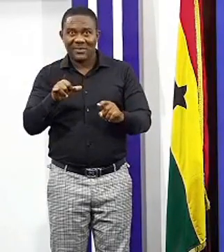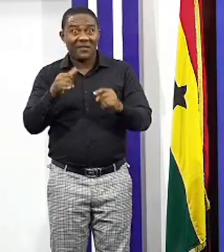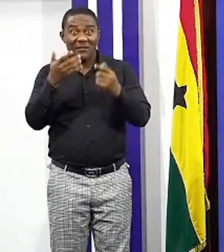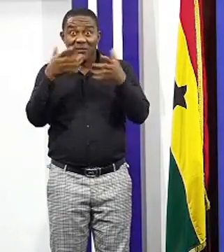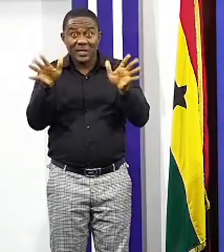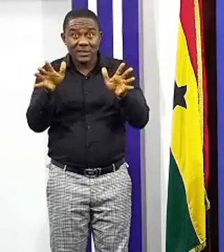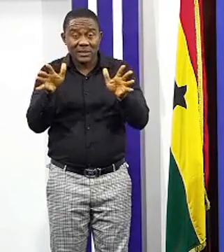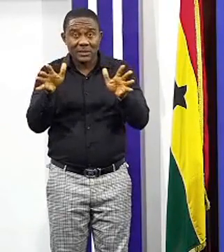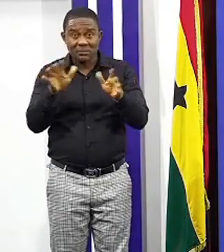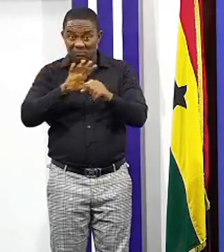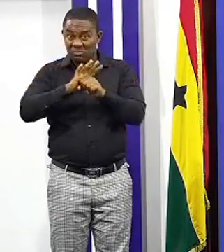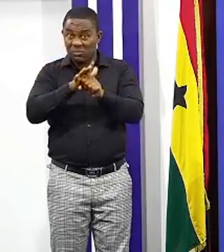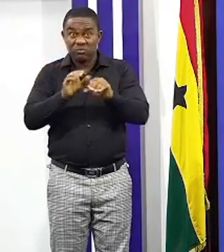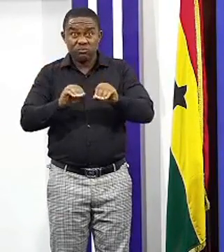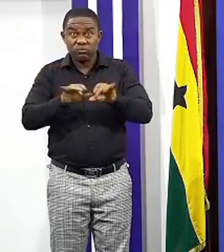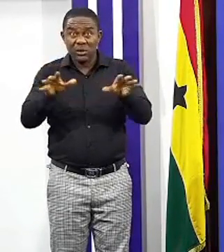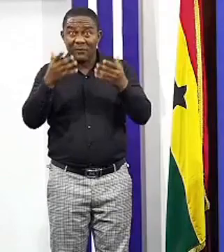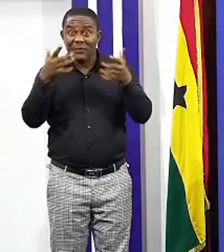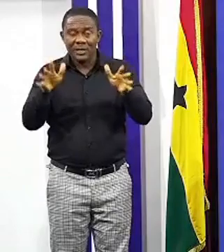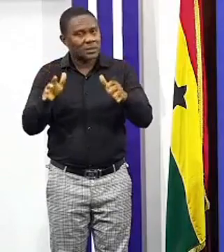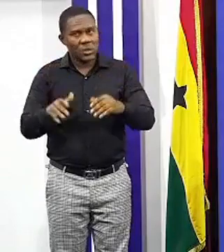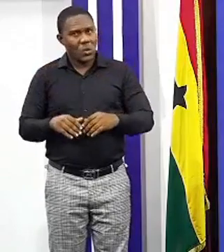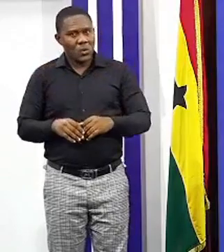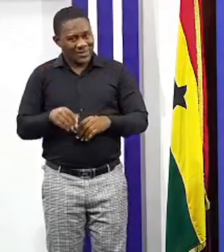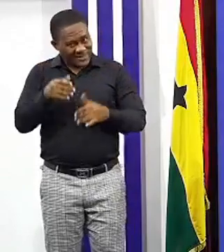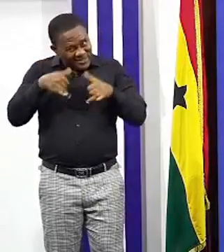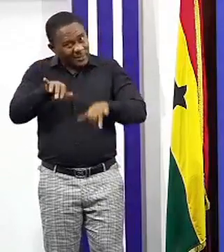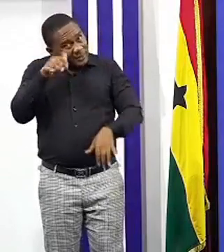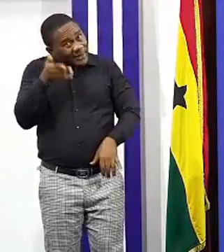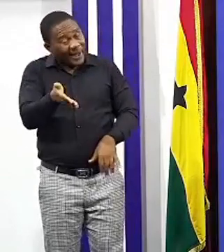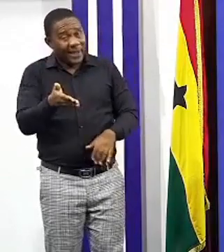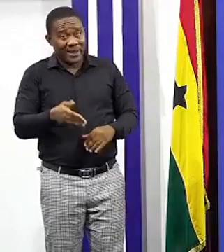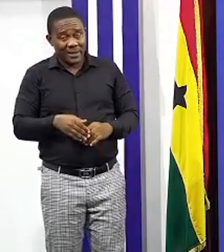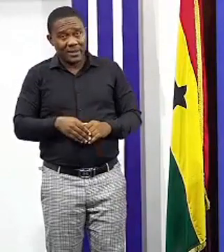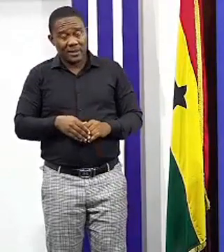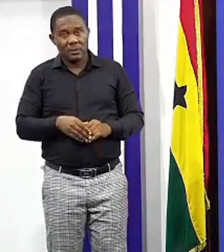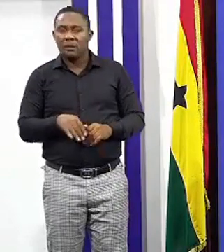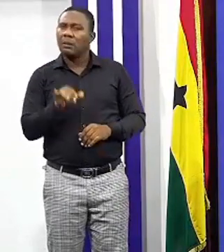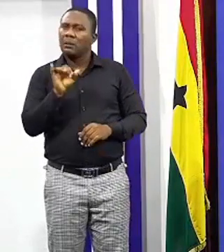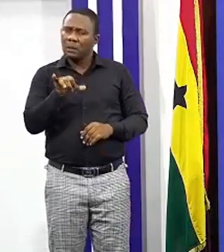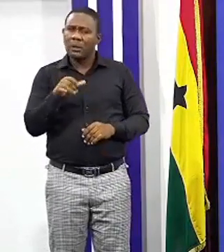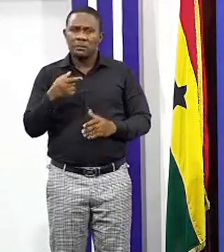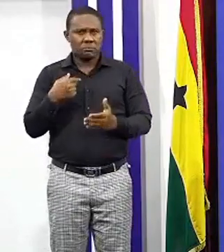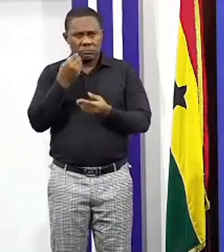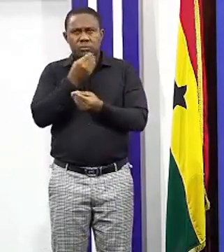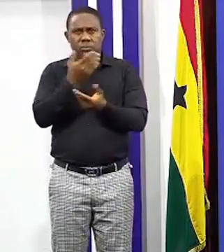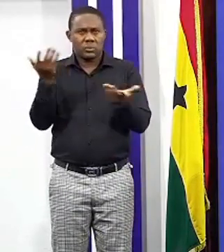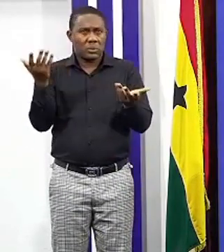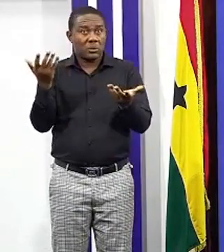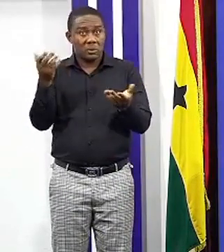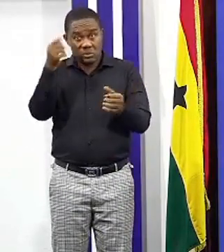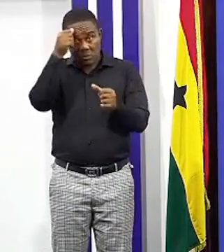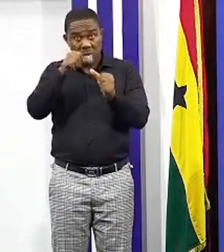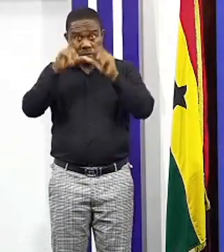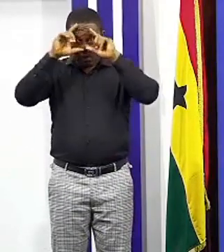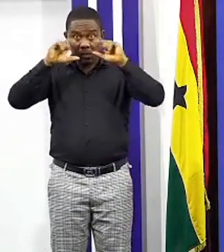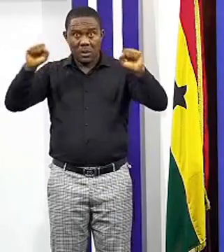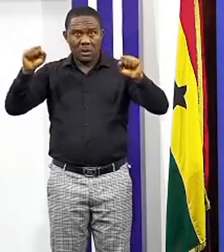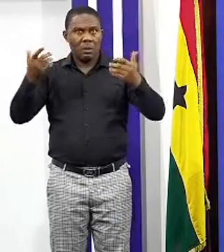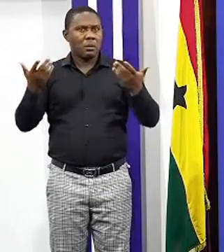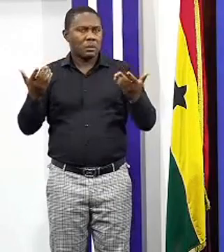So please, this is what it is, and that is how our affairs are. And as the President said, we'll be